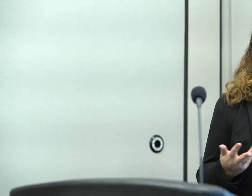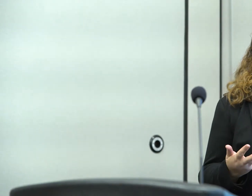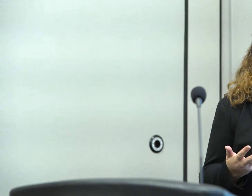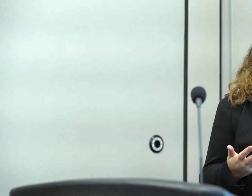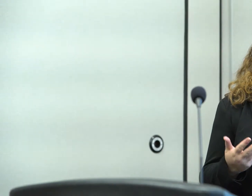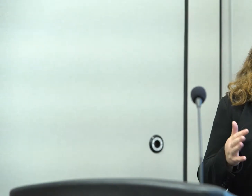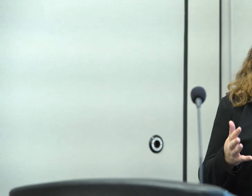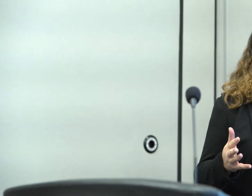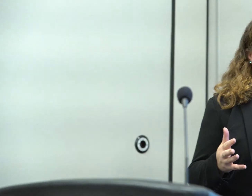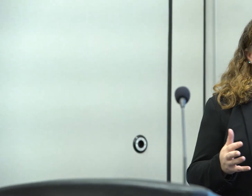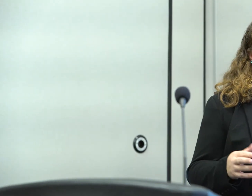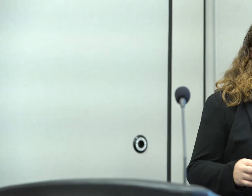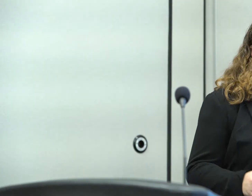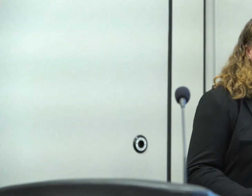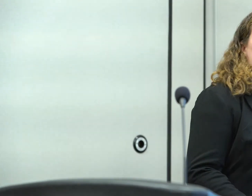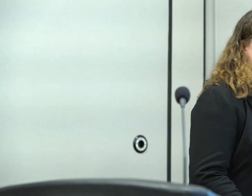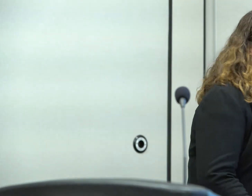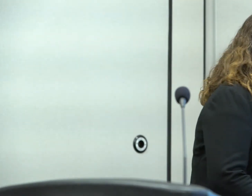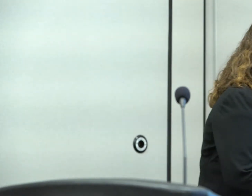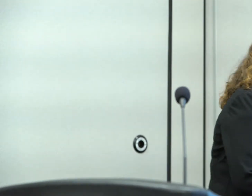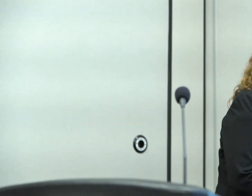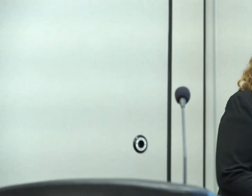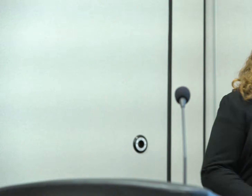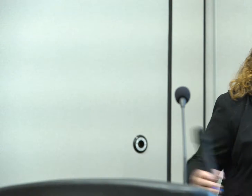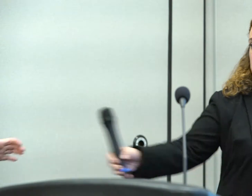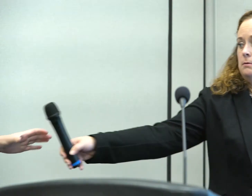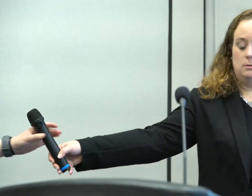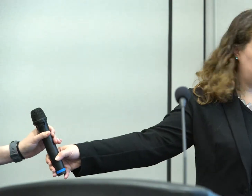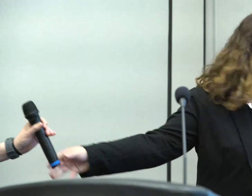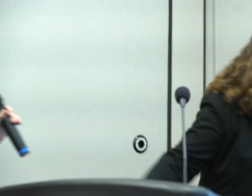good time to kind of take a little break for questions.